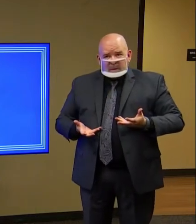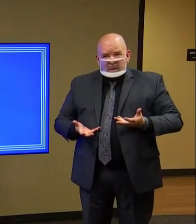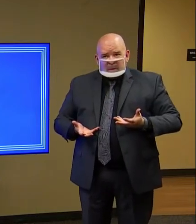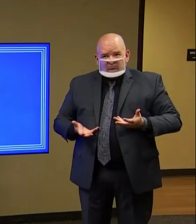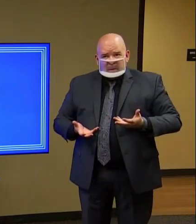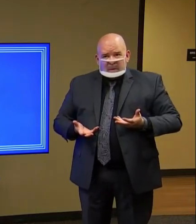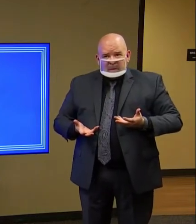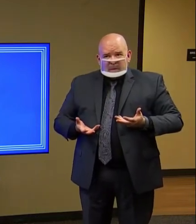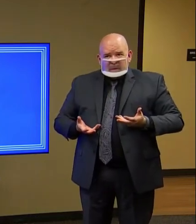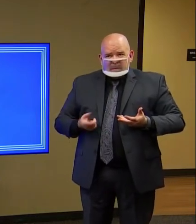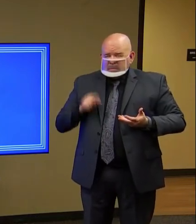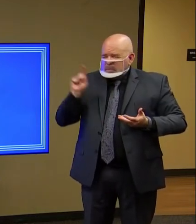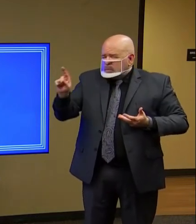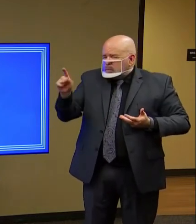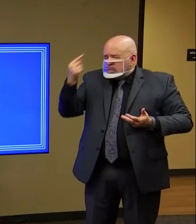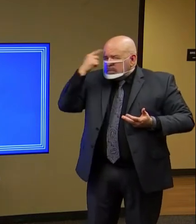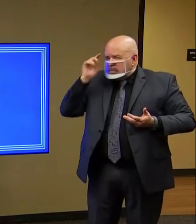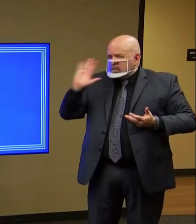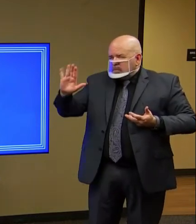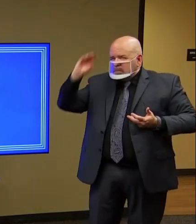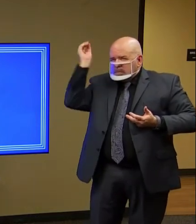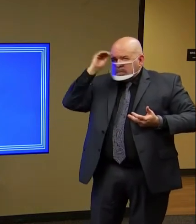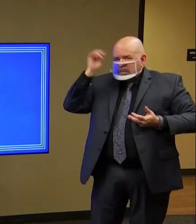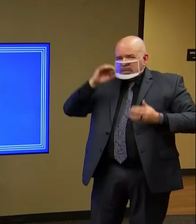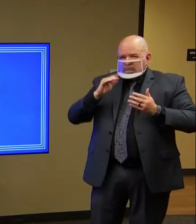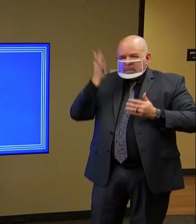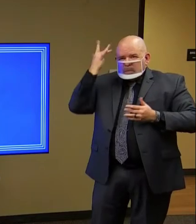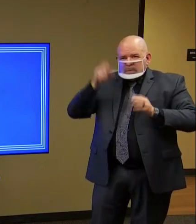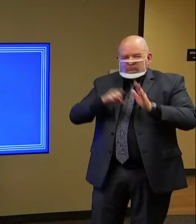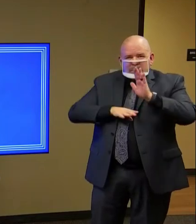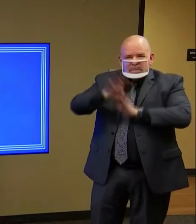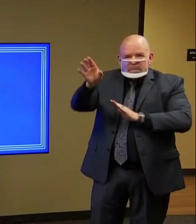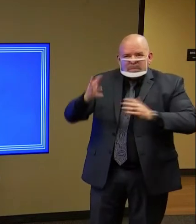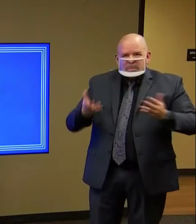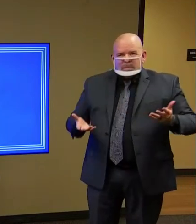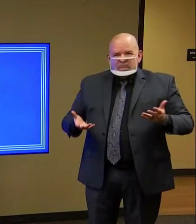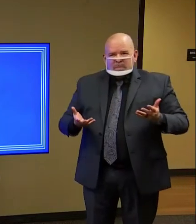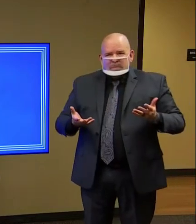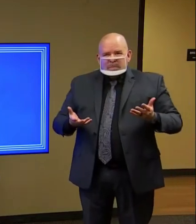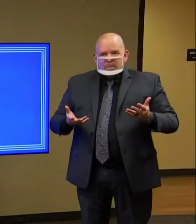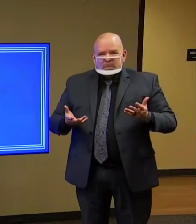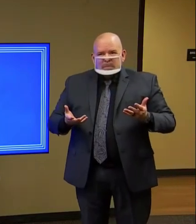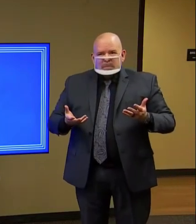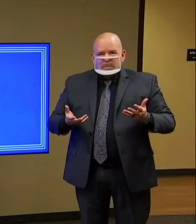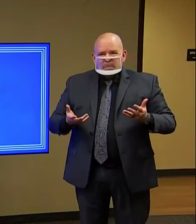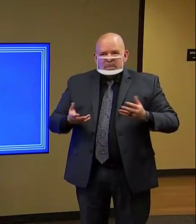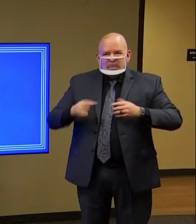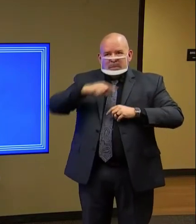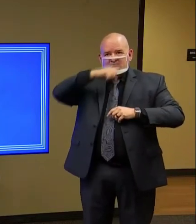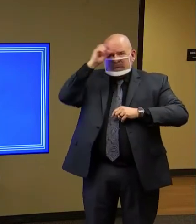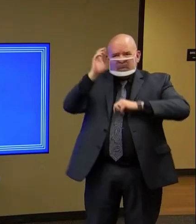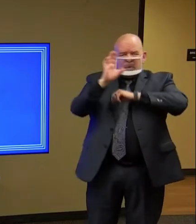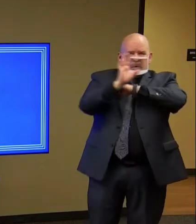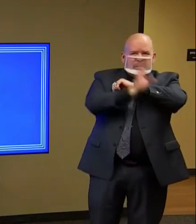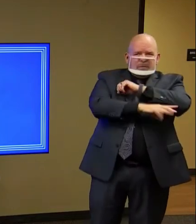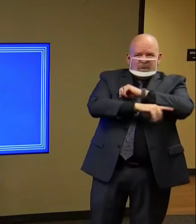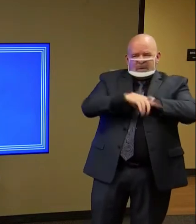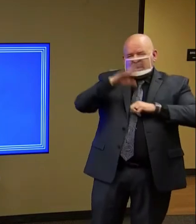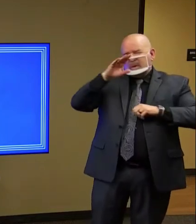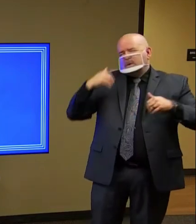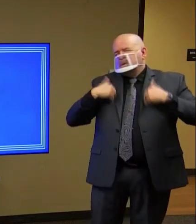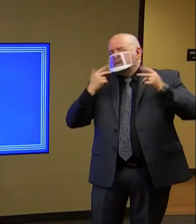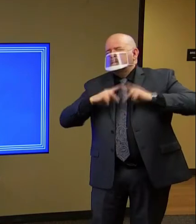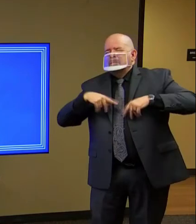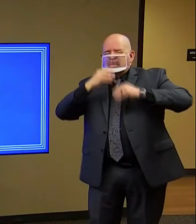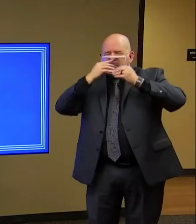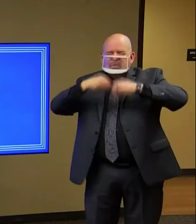thinking in the early days it was congregate settings. Over the summer and fall it was younger people, right? Not totally,